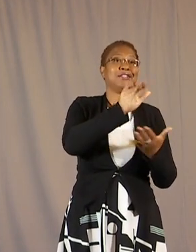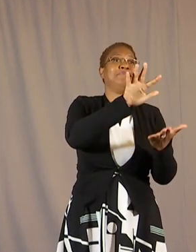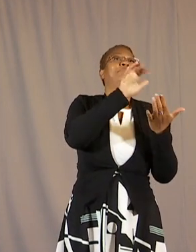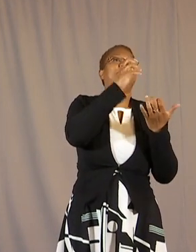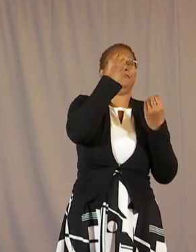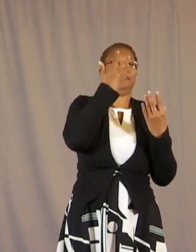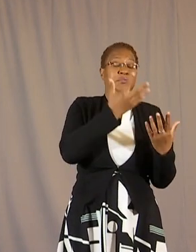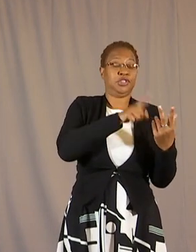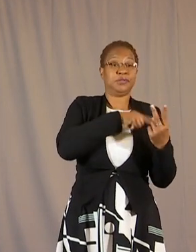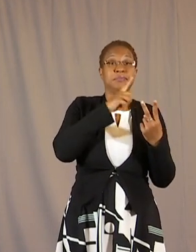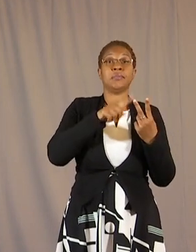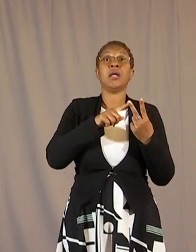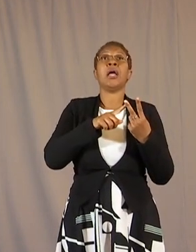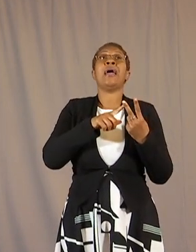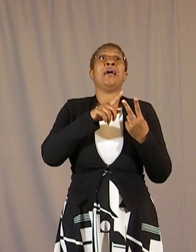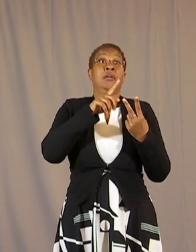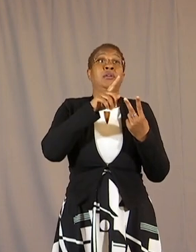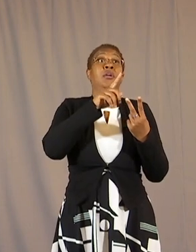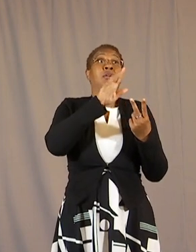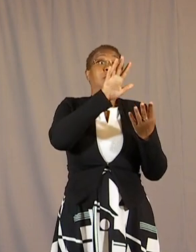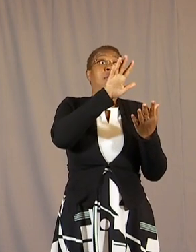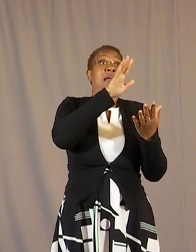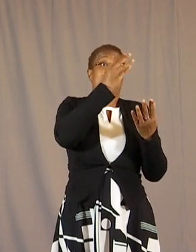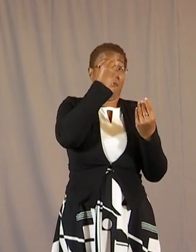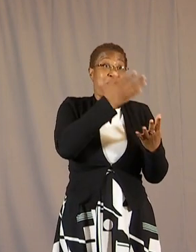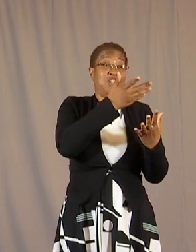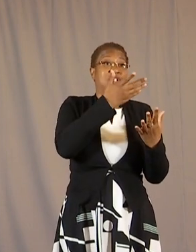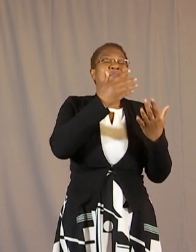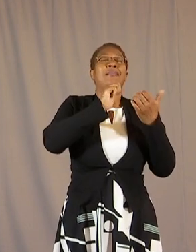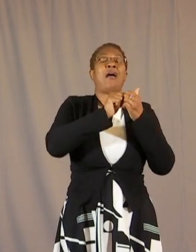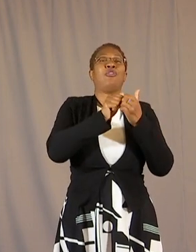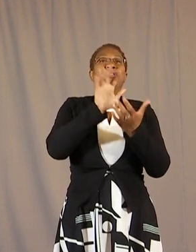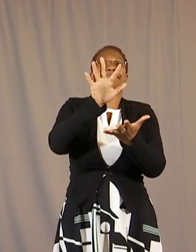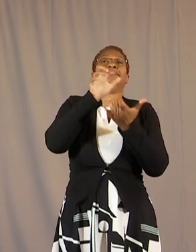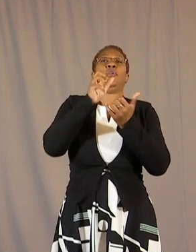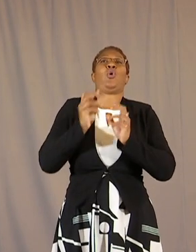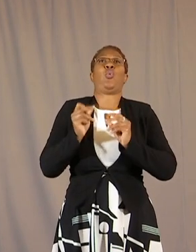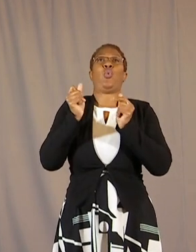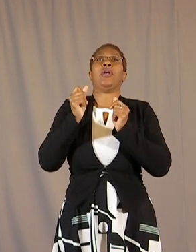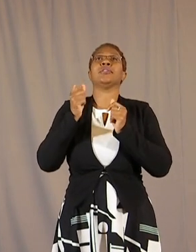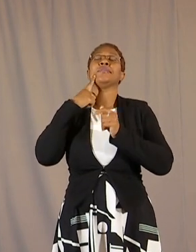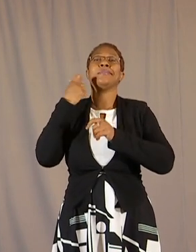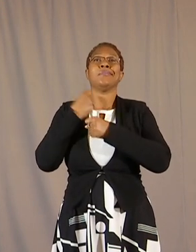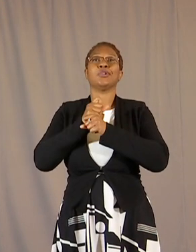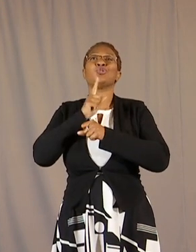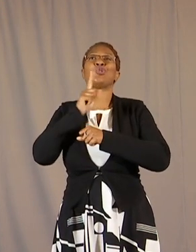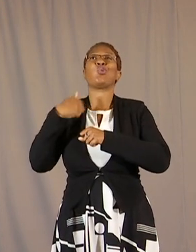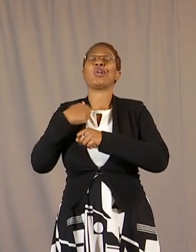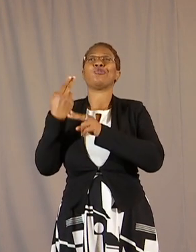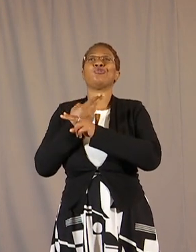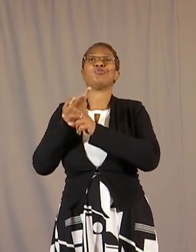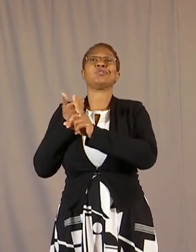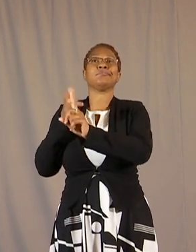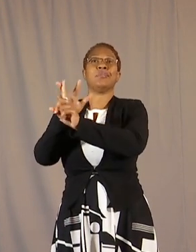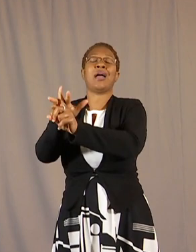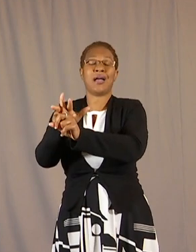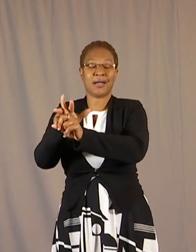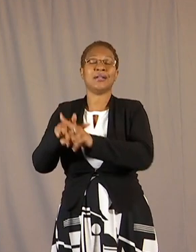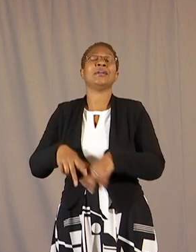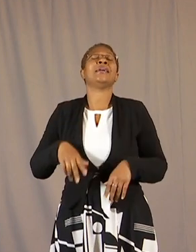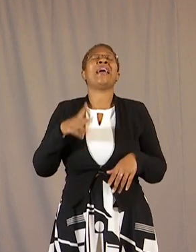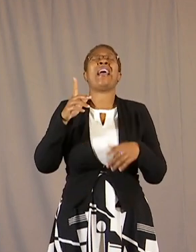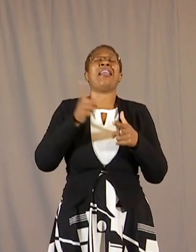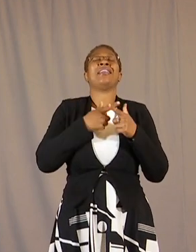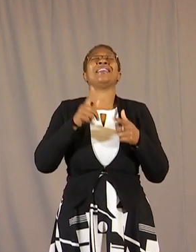getting information quickly, but in spite of it, and always we had Tommy saying to us, okay, so now what? What are you doing? What's the next